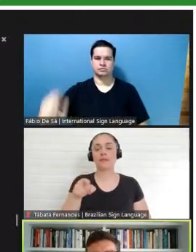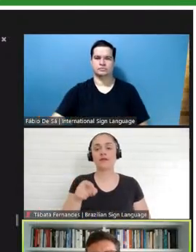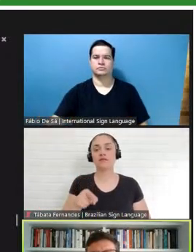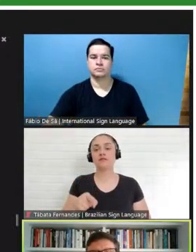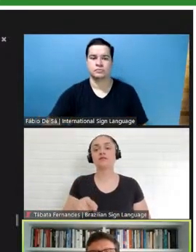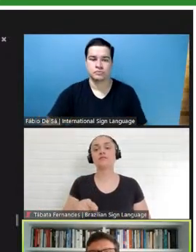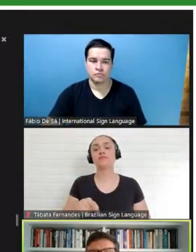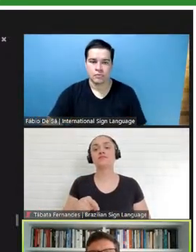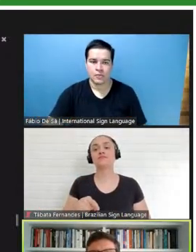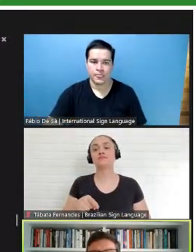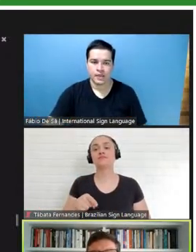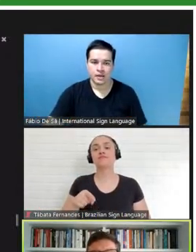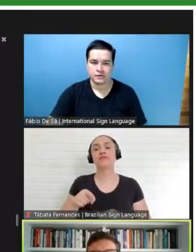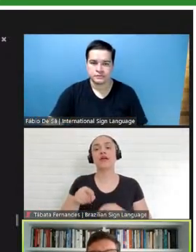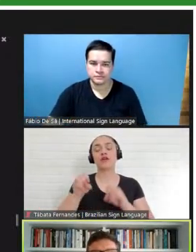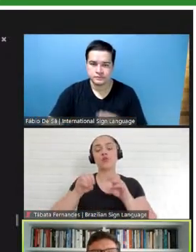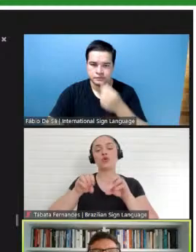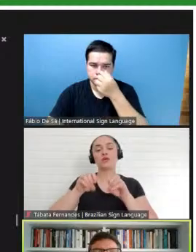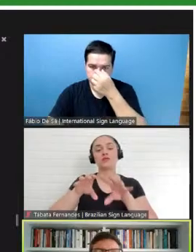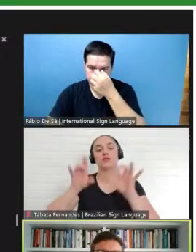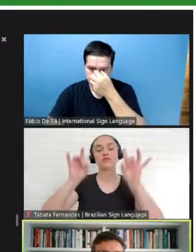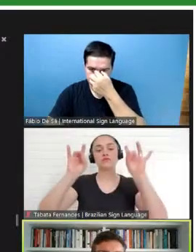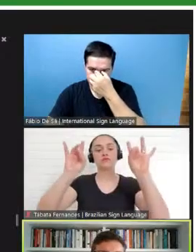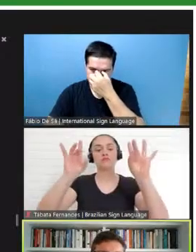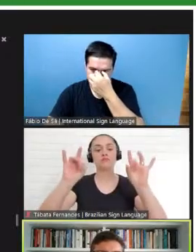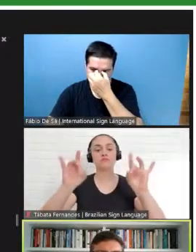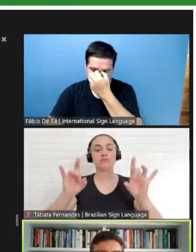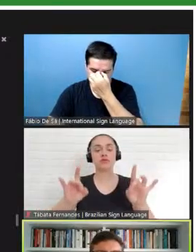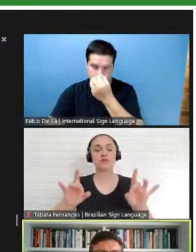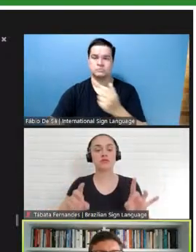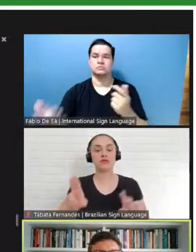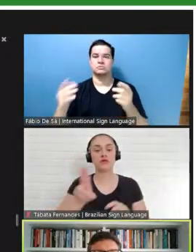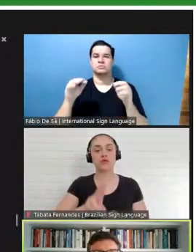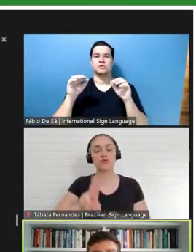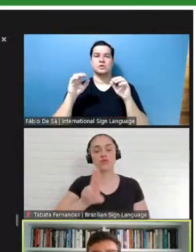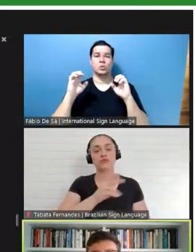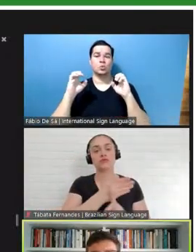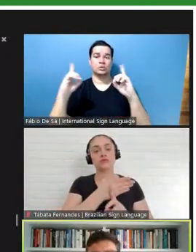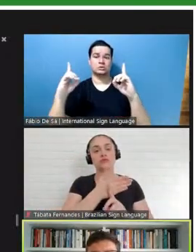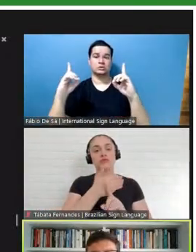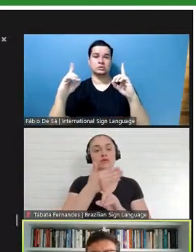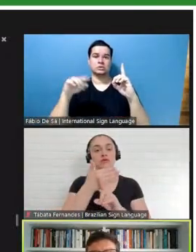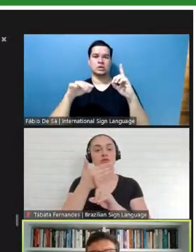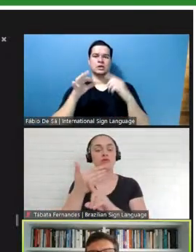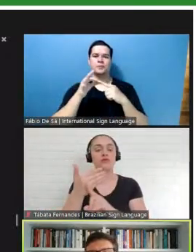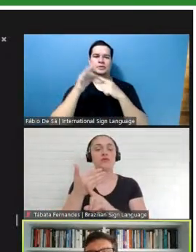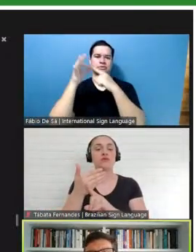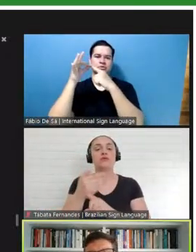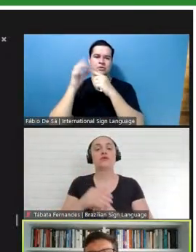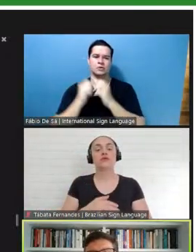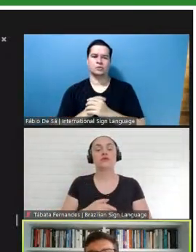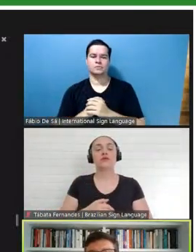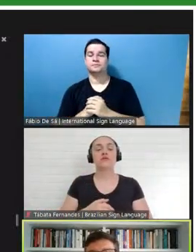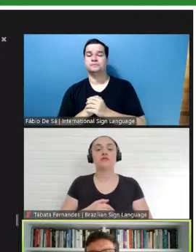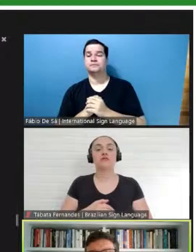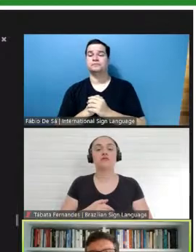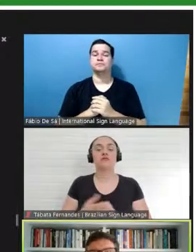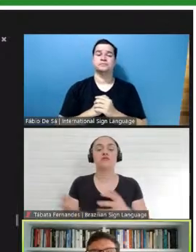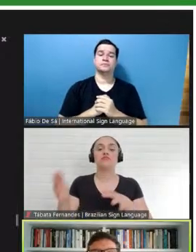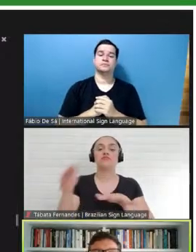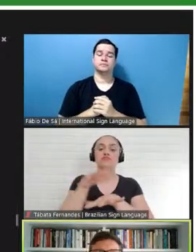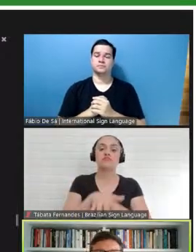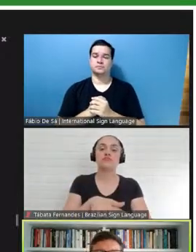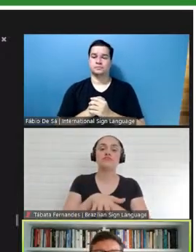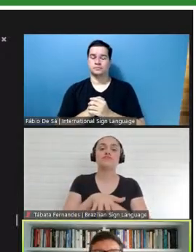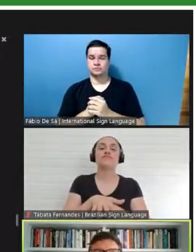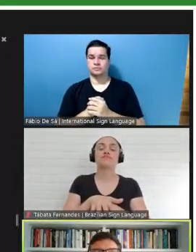special education, including the use of assistive technology in regular settings, inclusive open